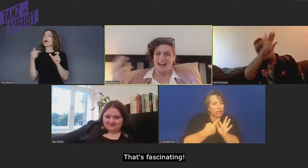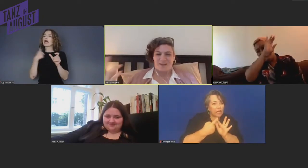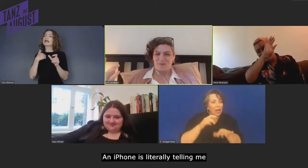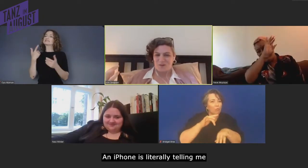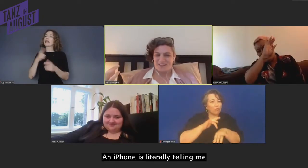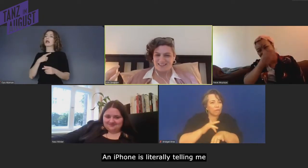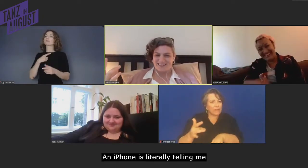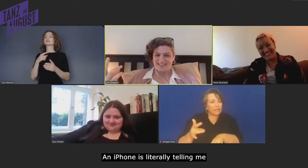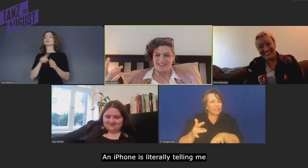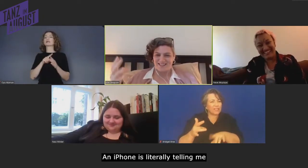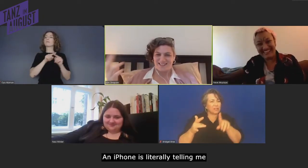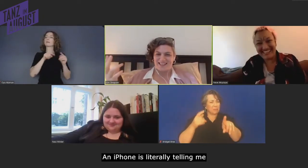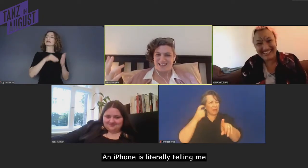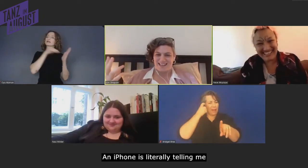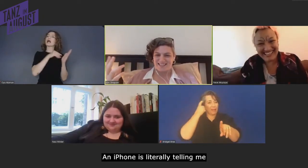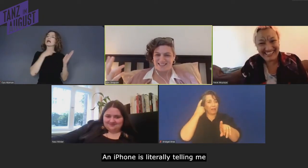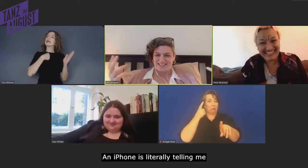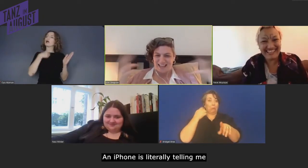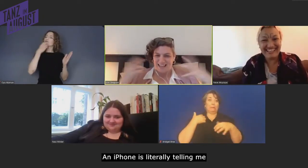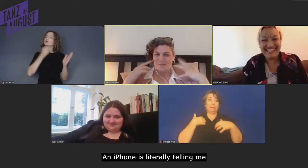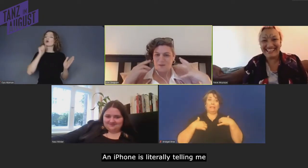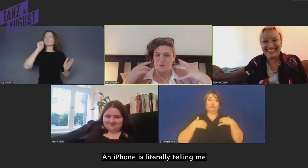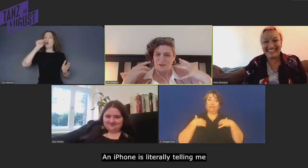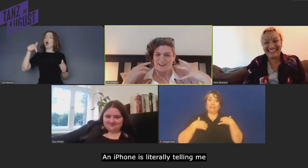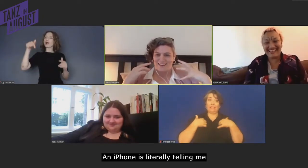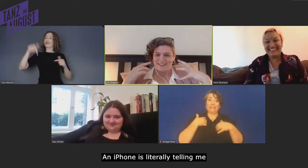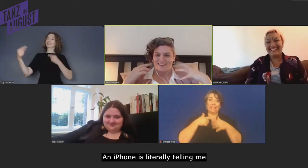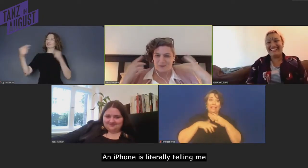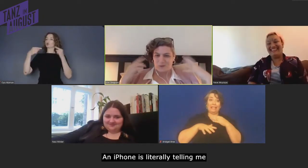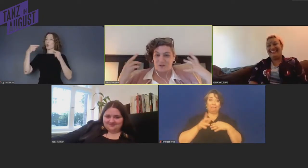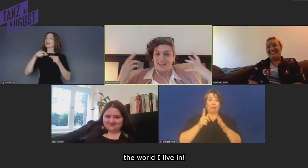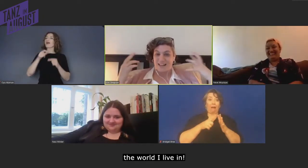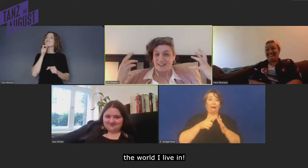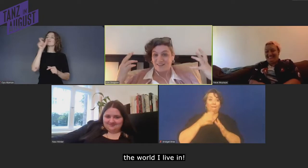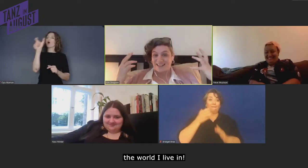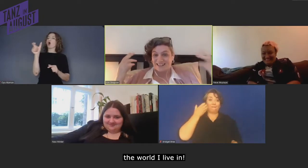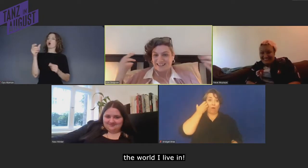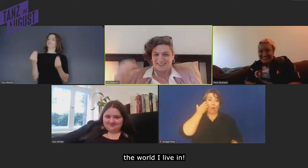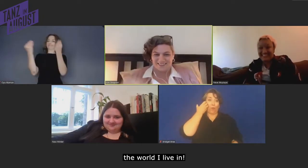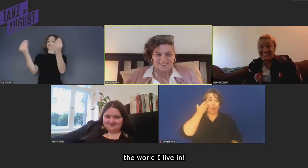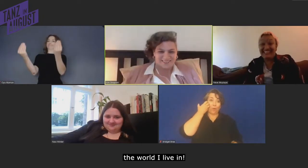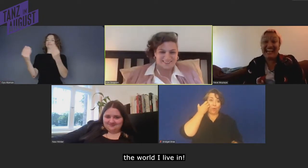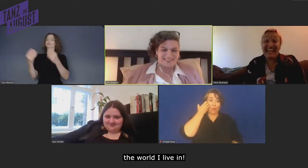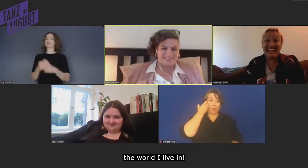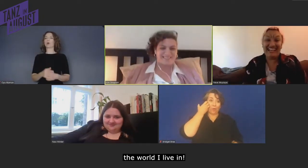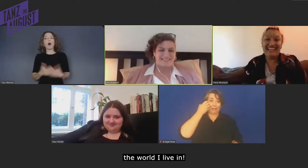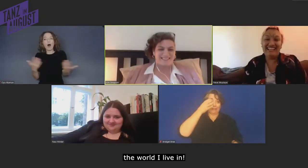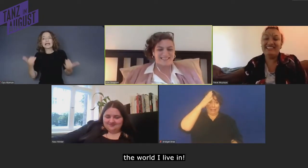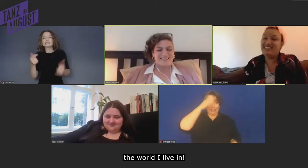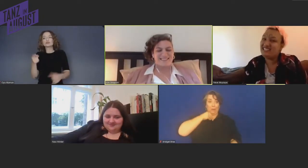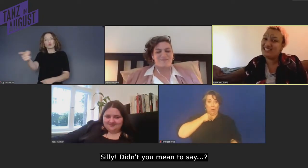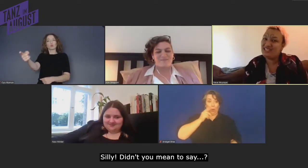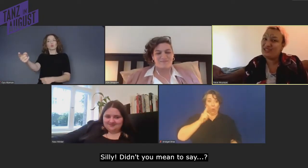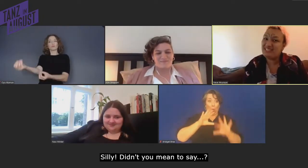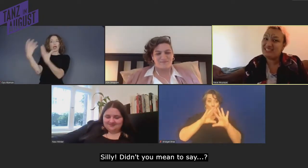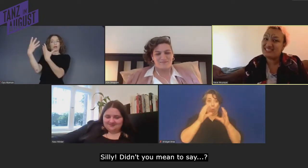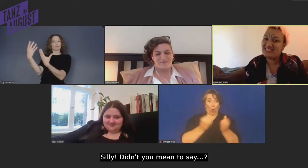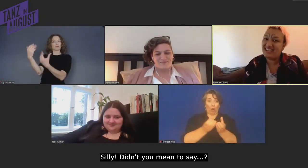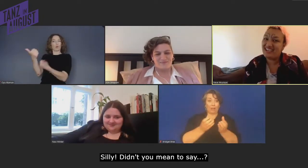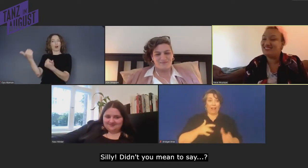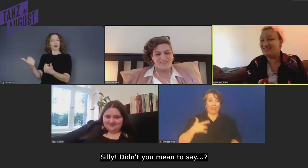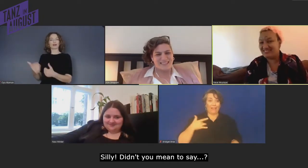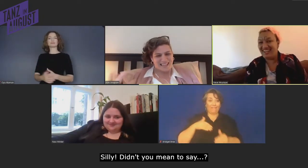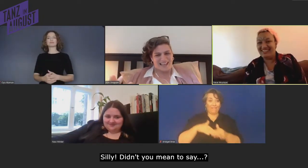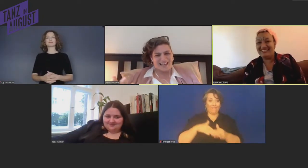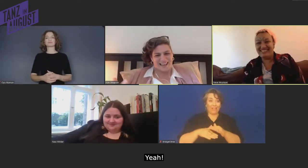an iPhone. It's literally like telling me what the world that I live in, you know? They're like, didn't you mean to